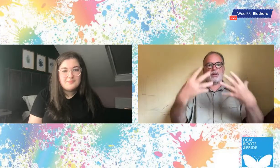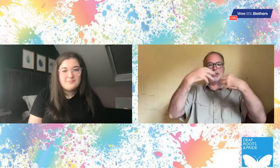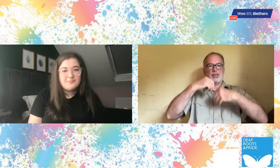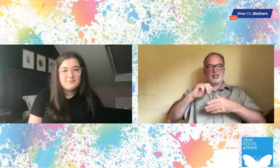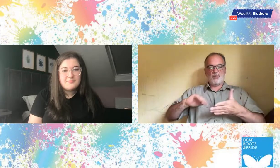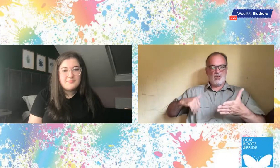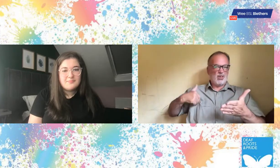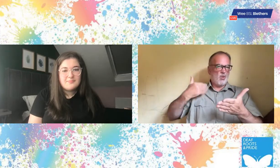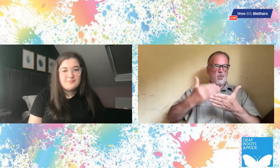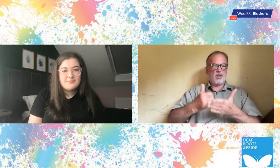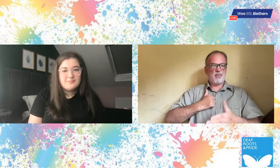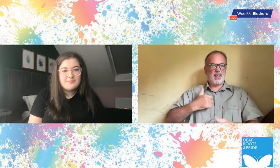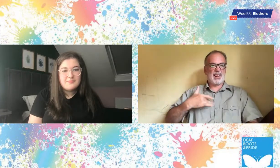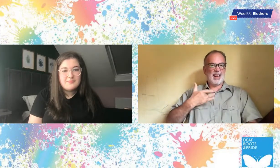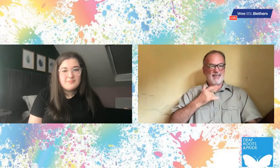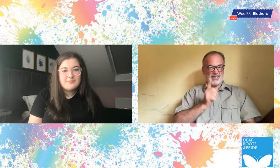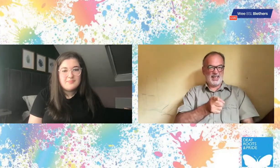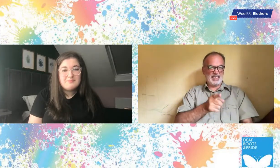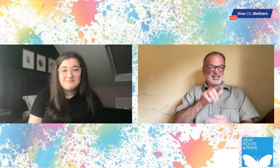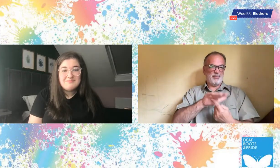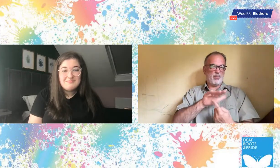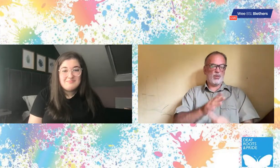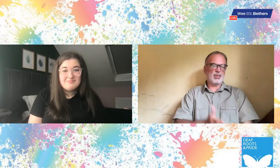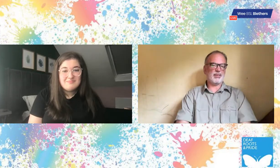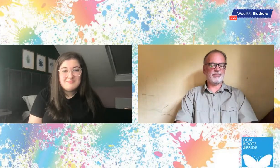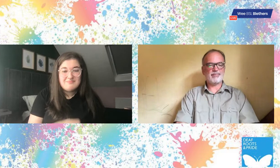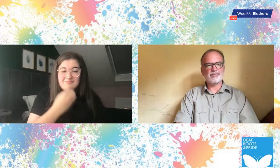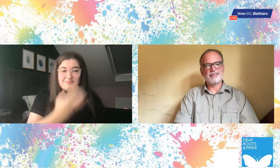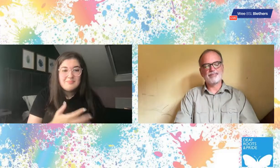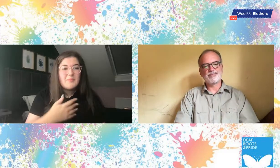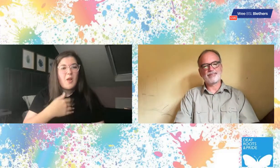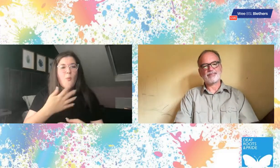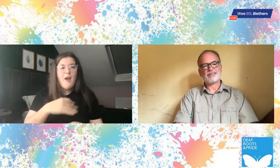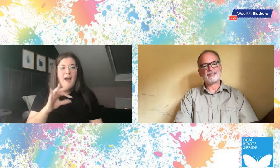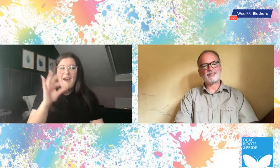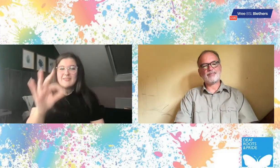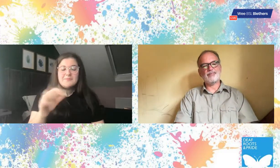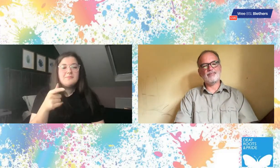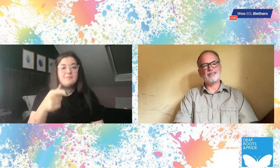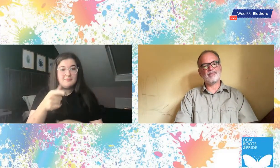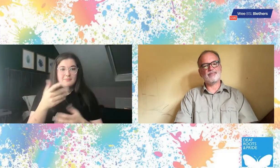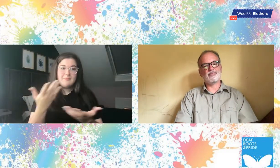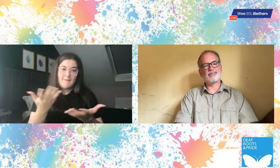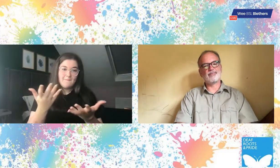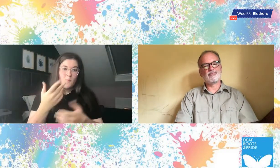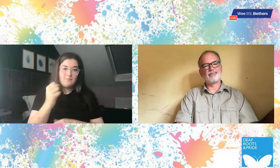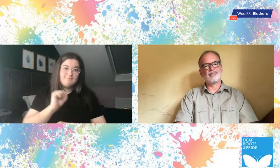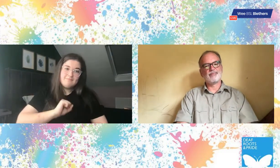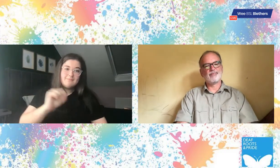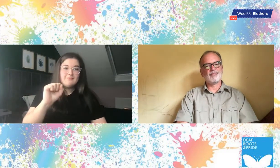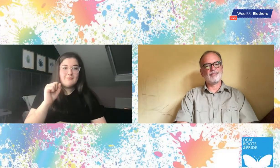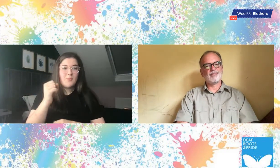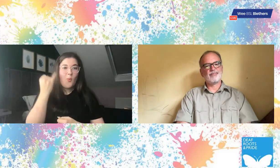do in various weather conditions, what they eat, what diseases they could have. So it's a lifestyle choice,